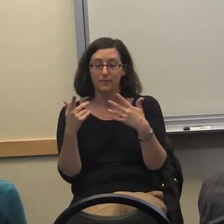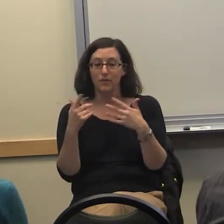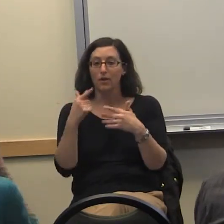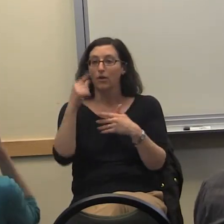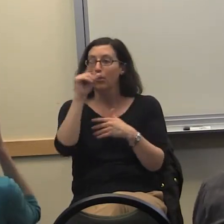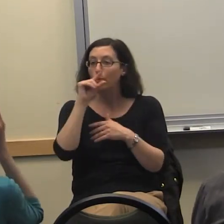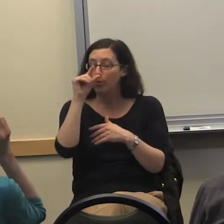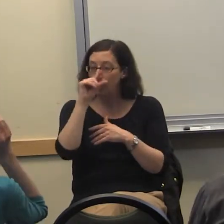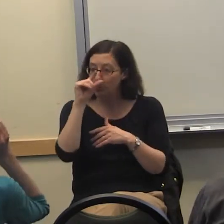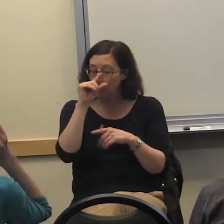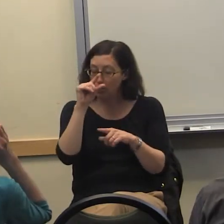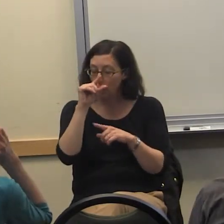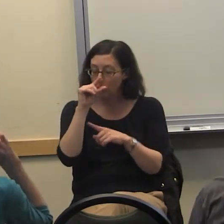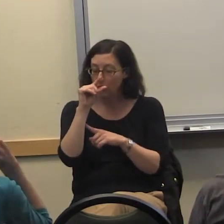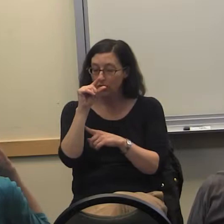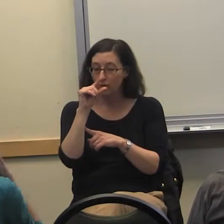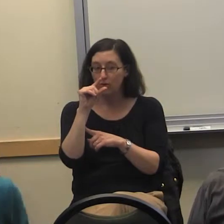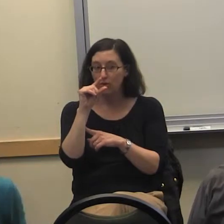Google's.